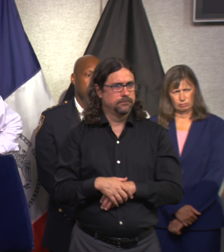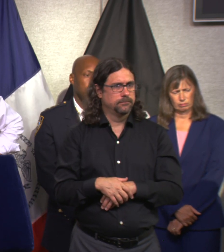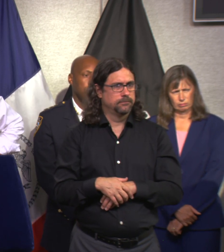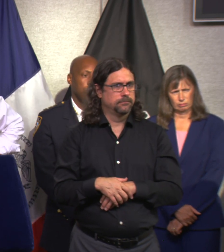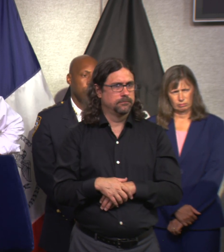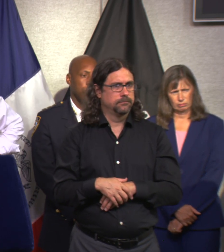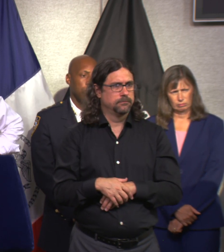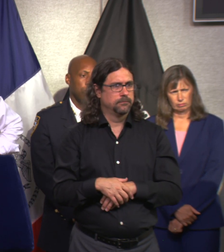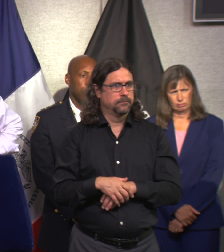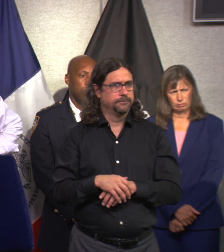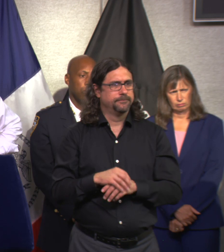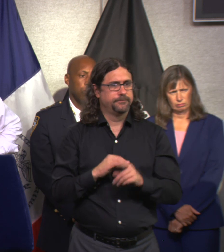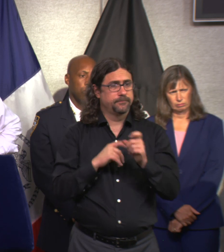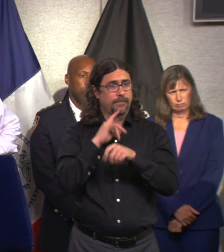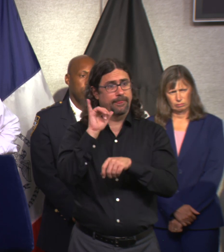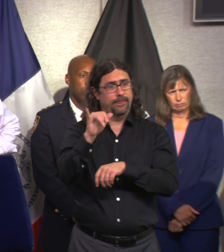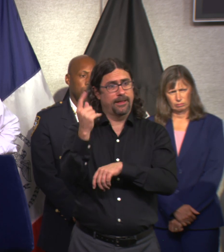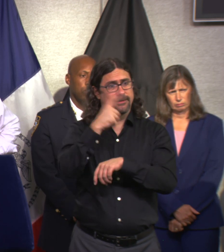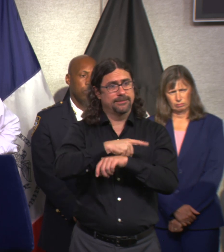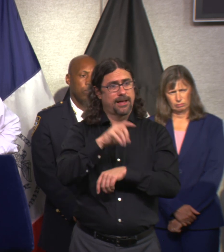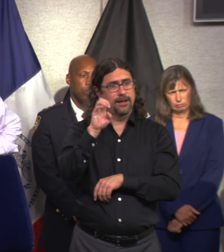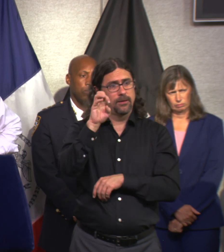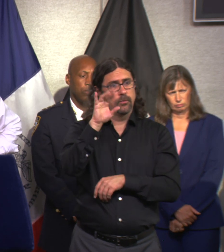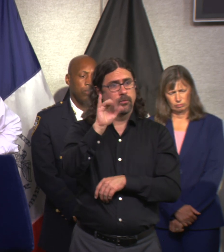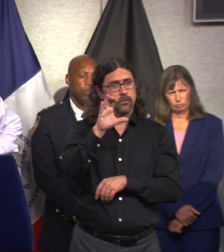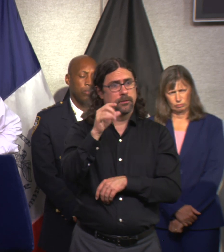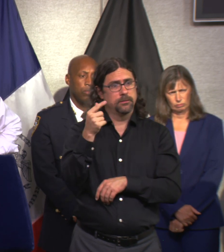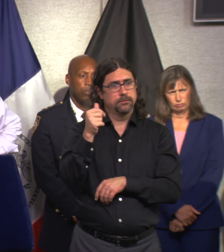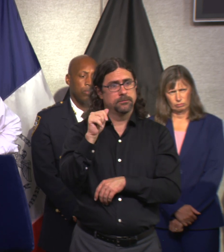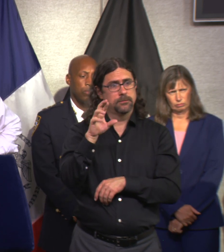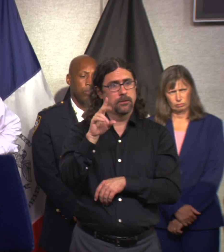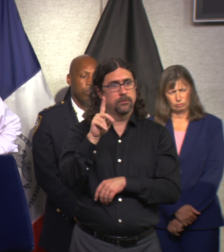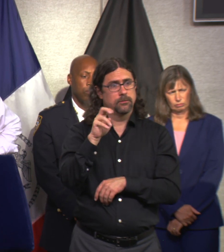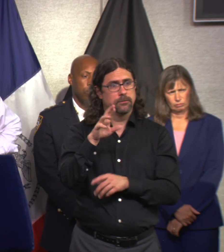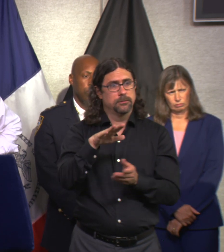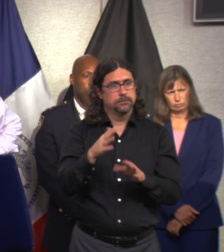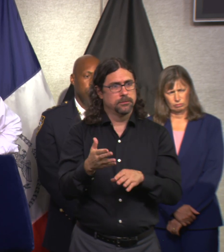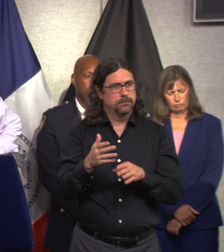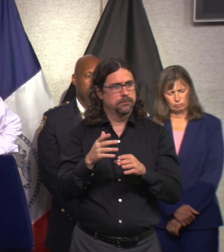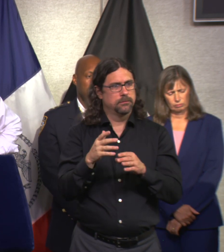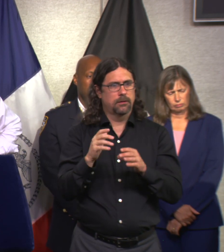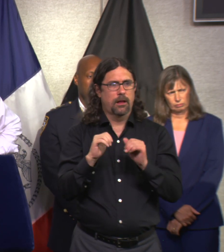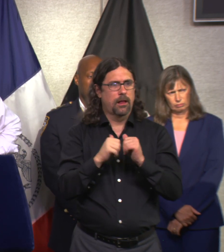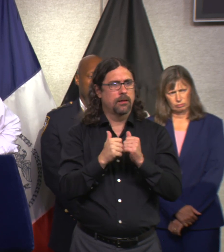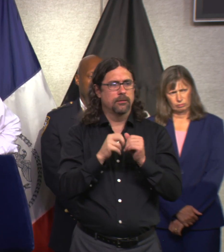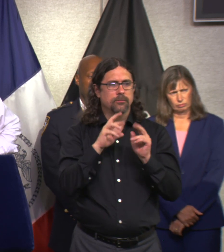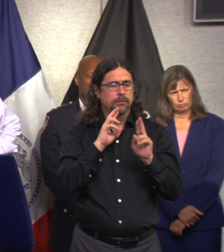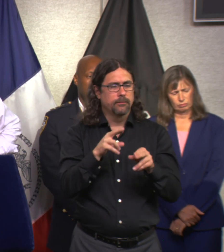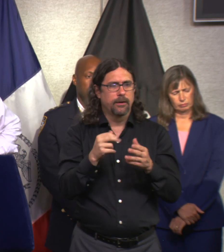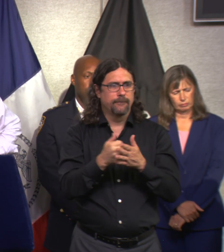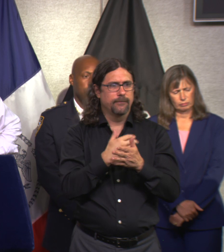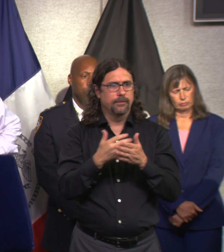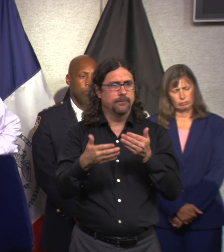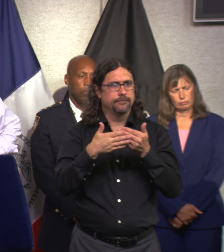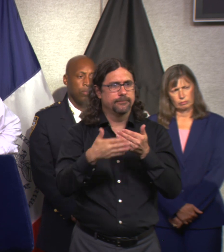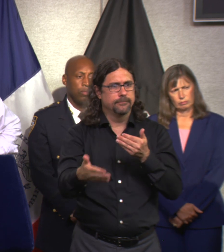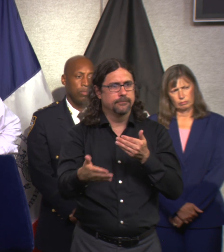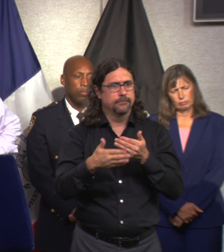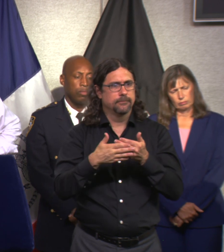from how you responded, everything that followed after, besides not